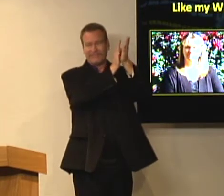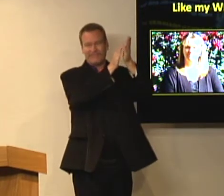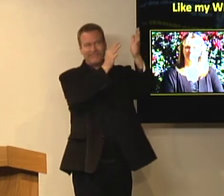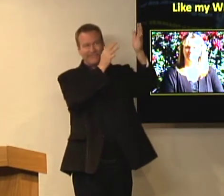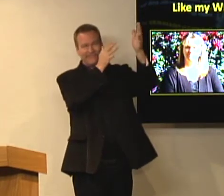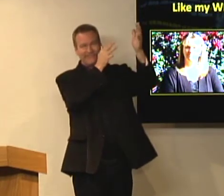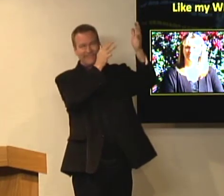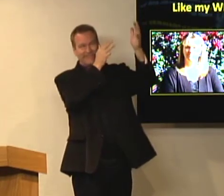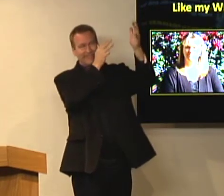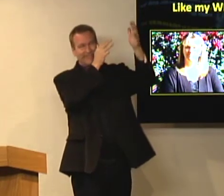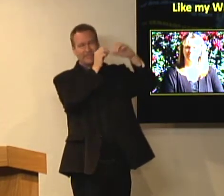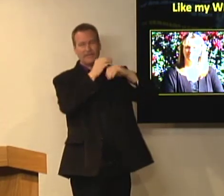still,